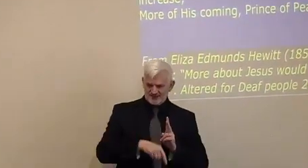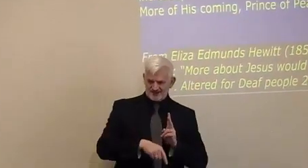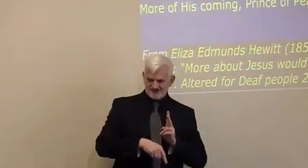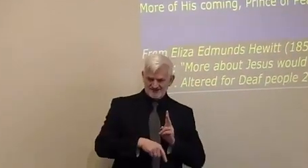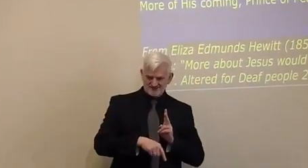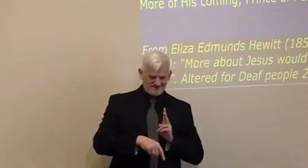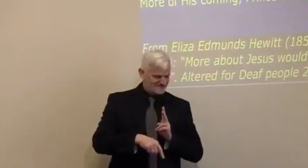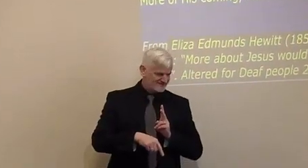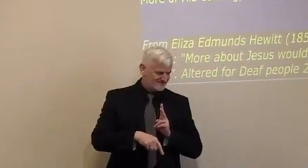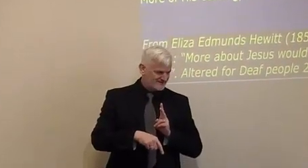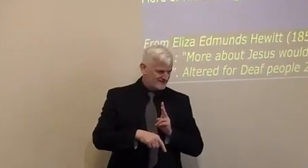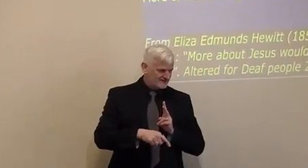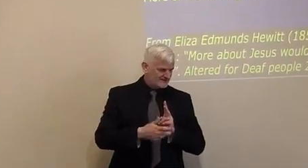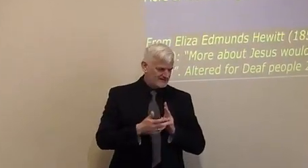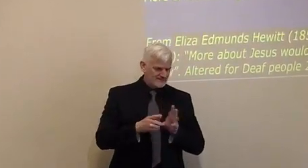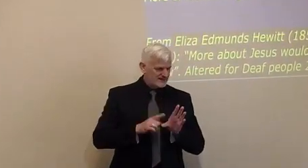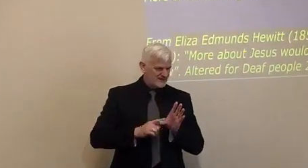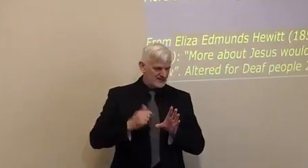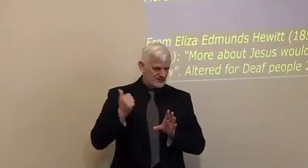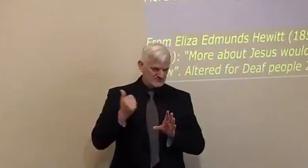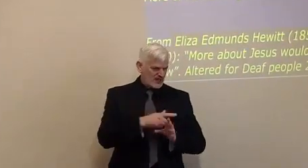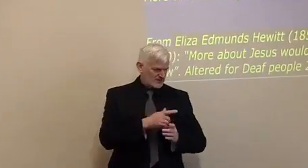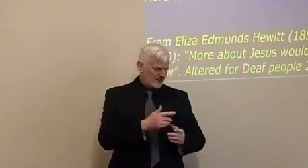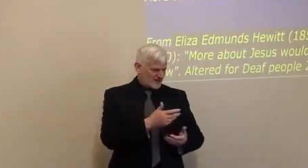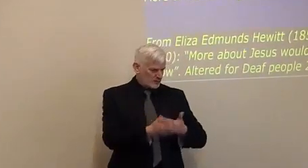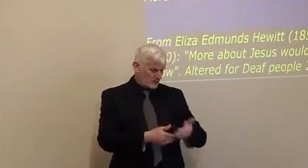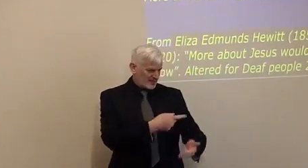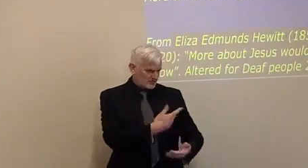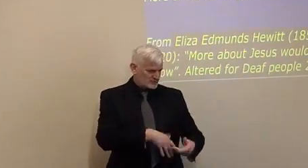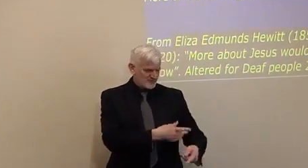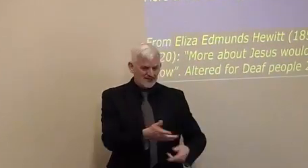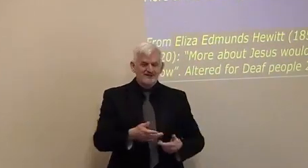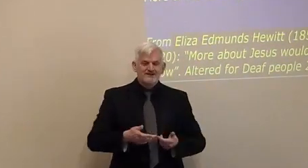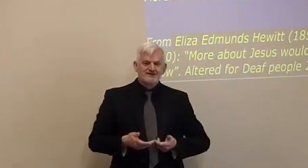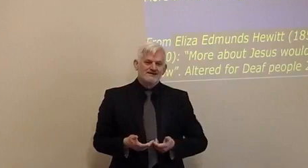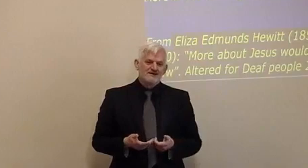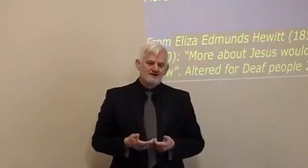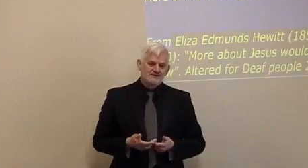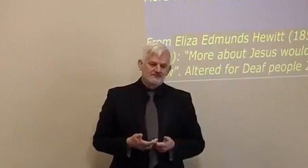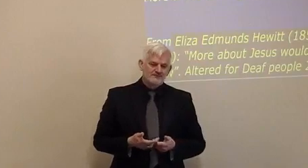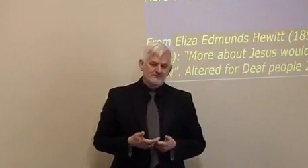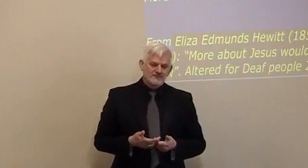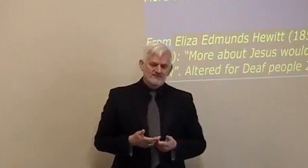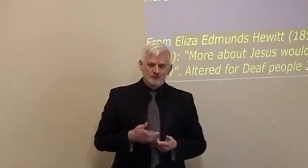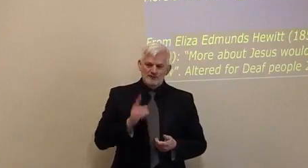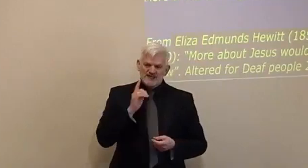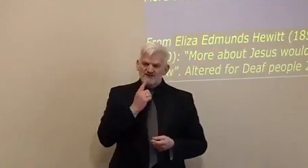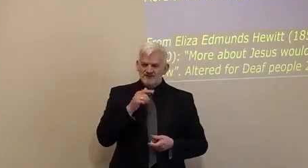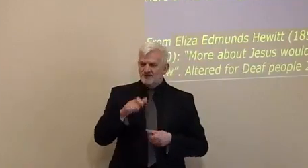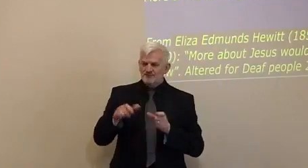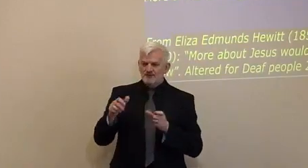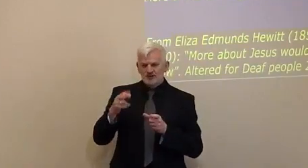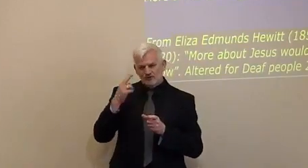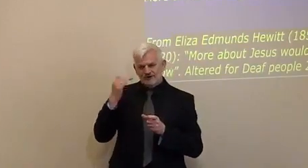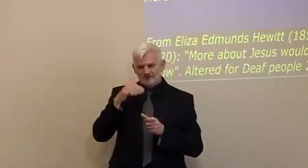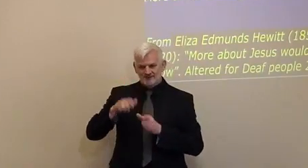here. Then I'll let you explain. For hearing people, Korean people.